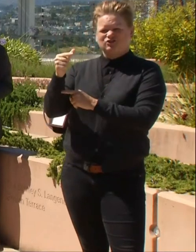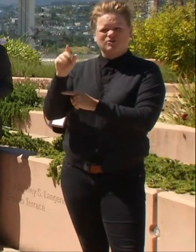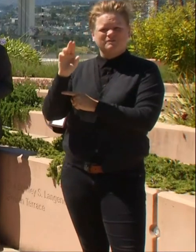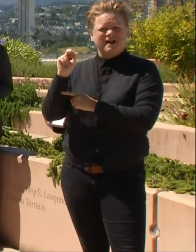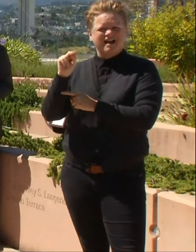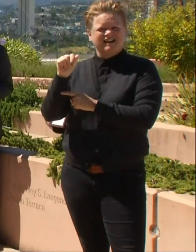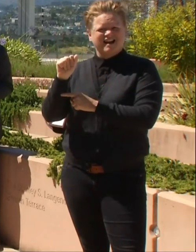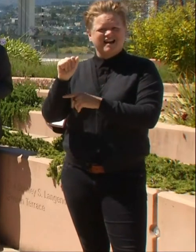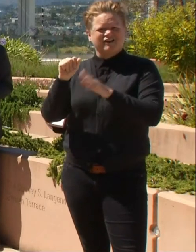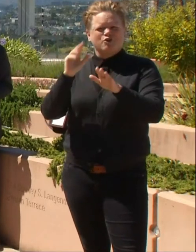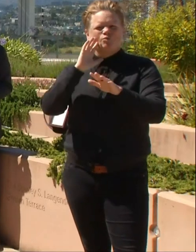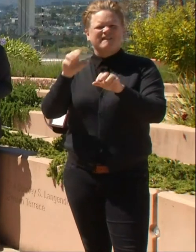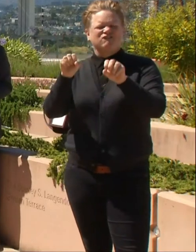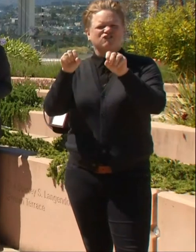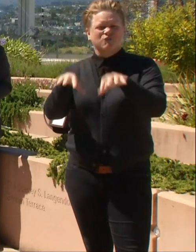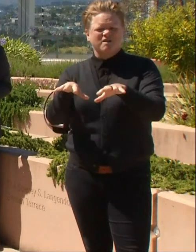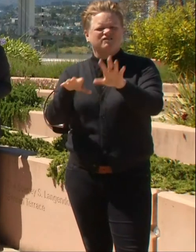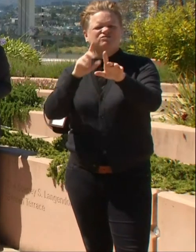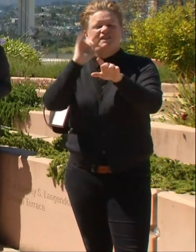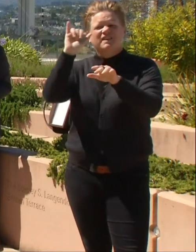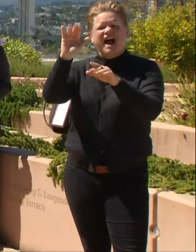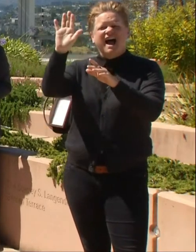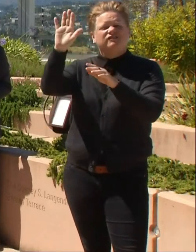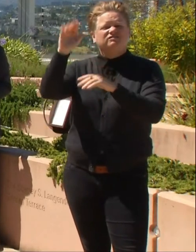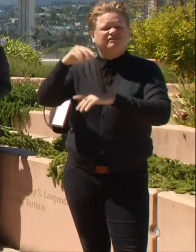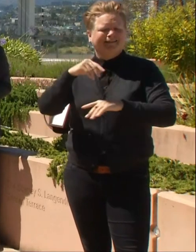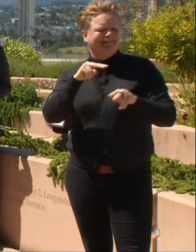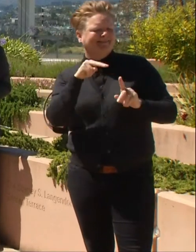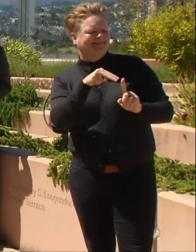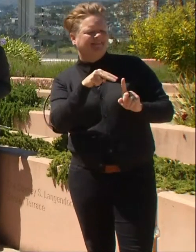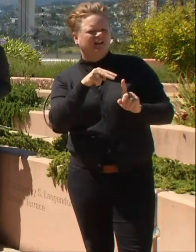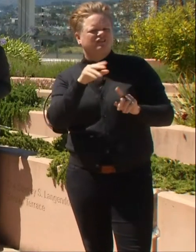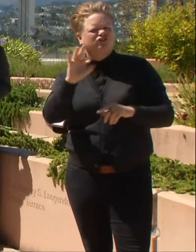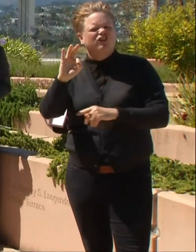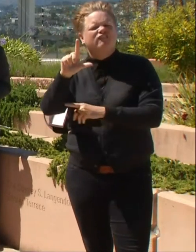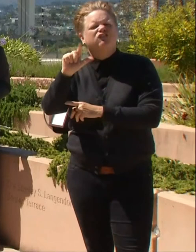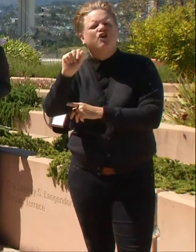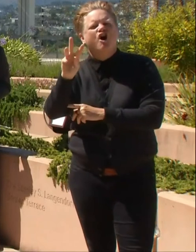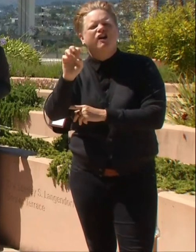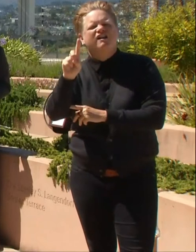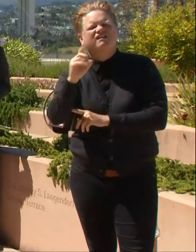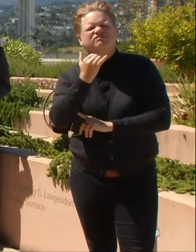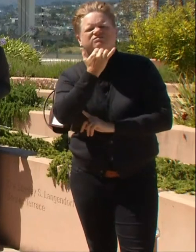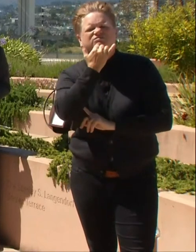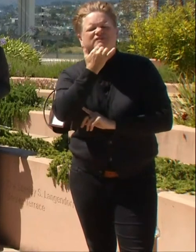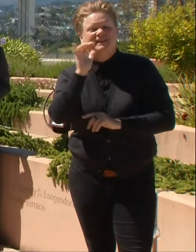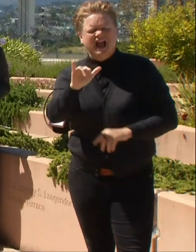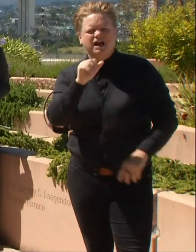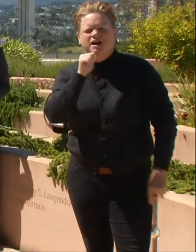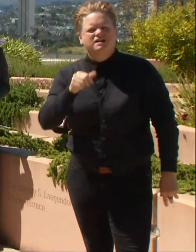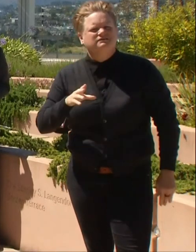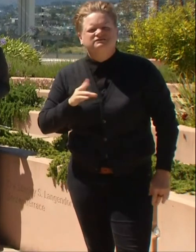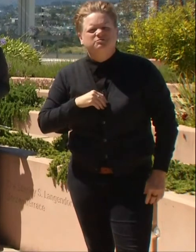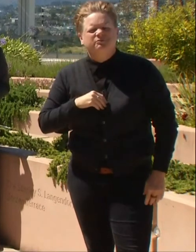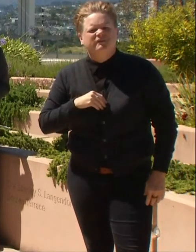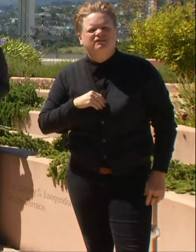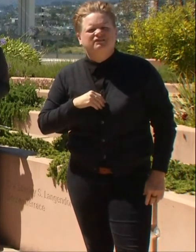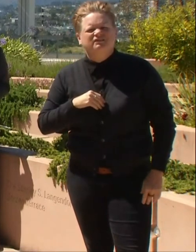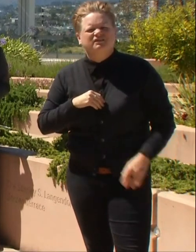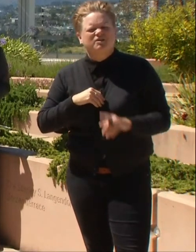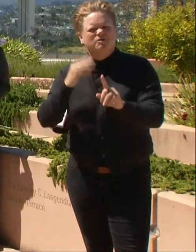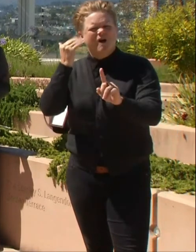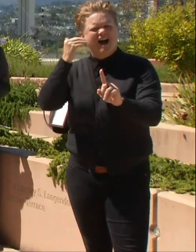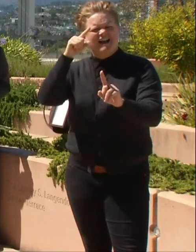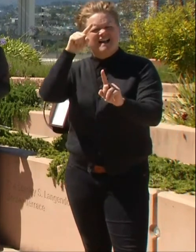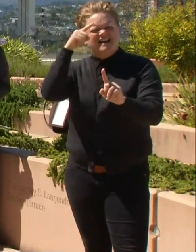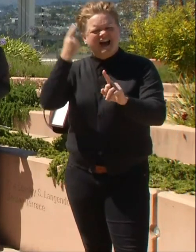is about all of us or none of us. We will not let it stand, because Black lives matter. Our children's lives matter, and